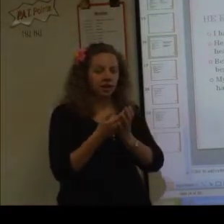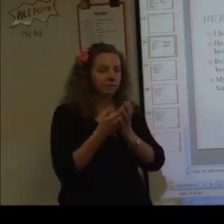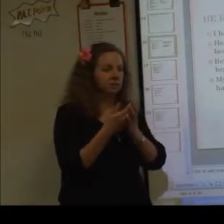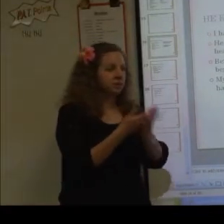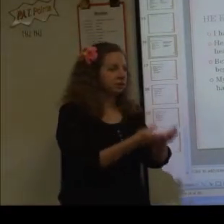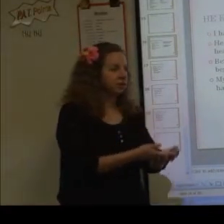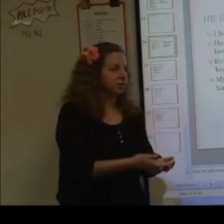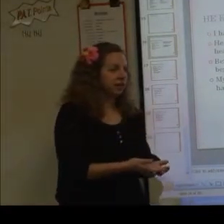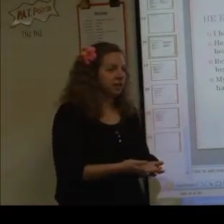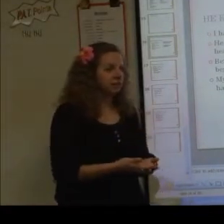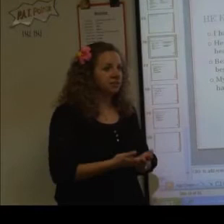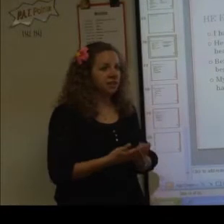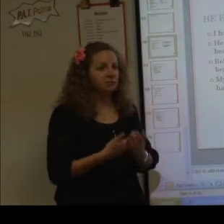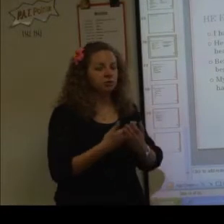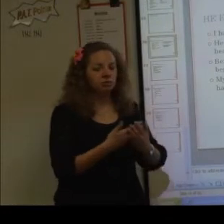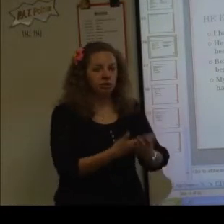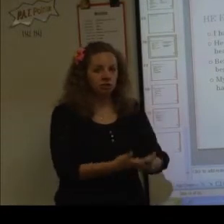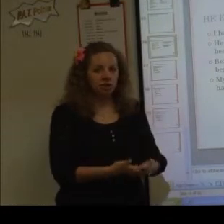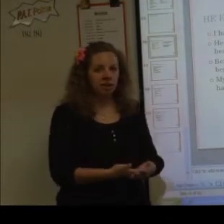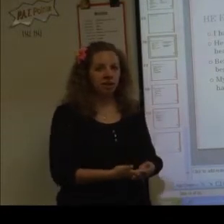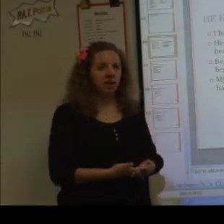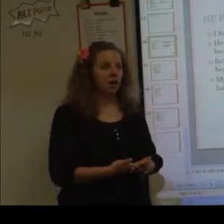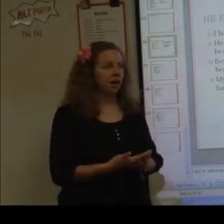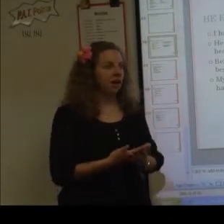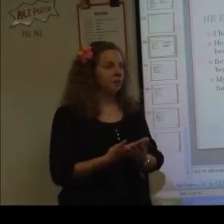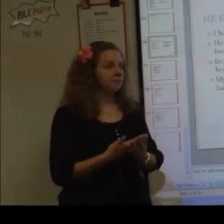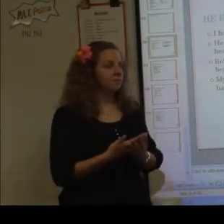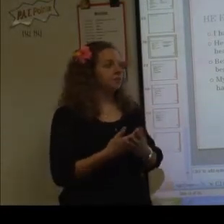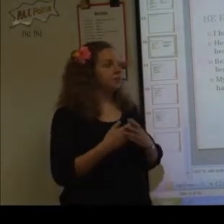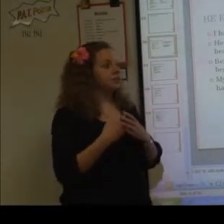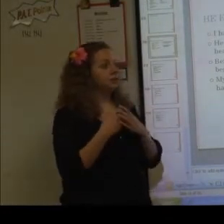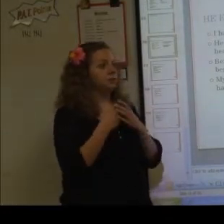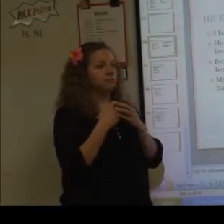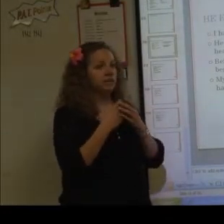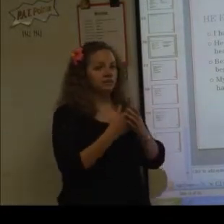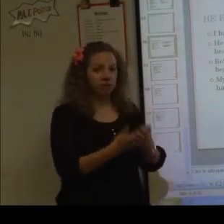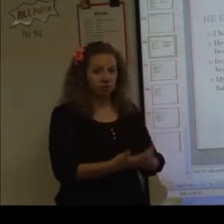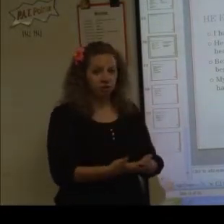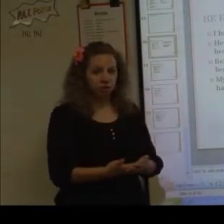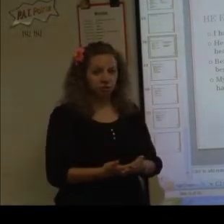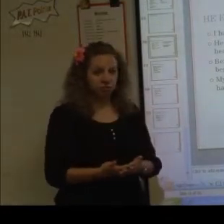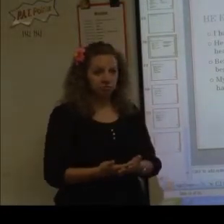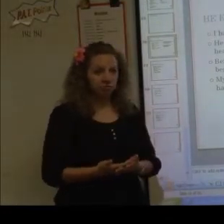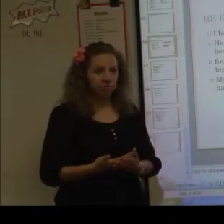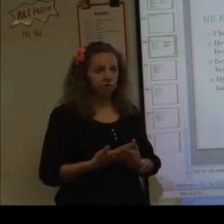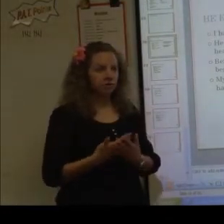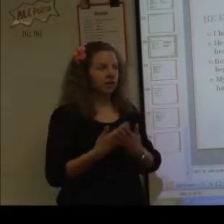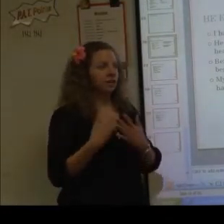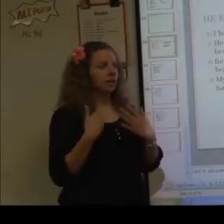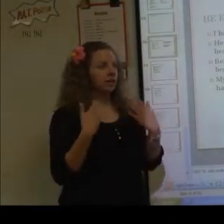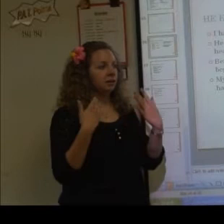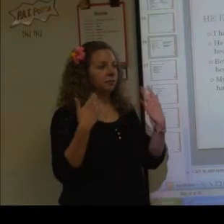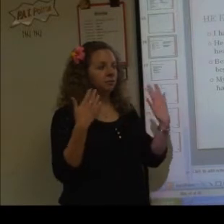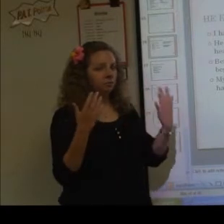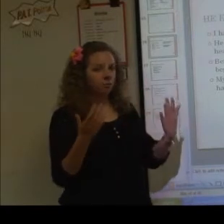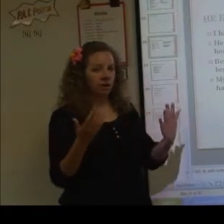I'm giving it to your hands, I'm surrendering it, I'm, giving it to you, you're letting Him, what?